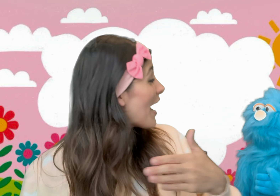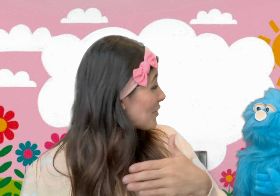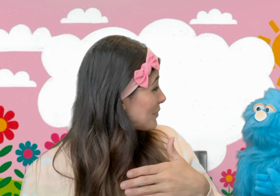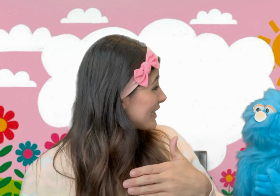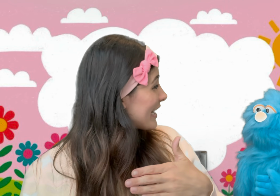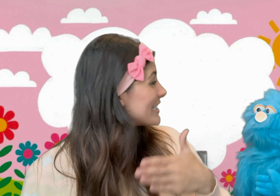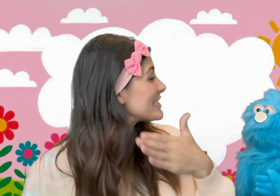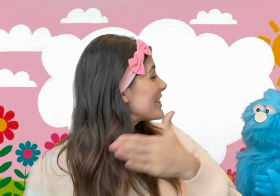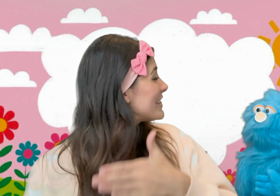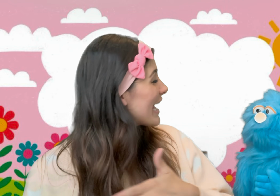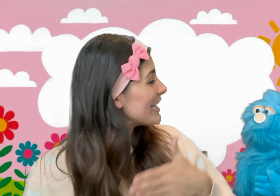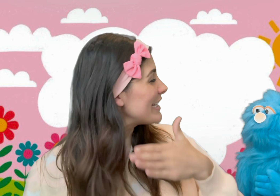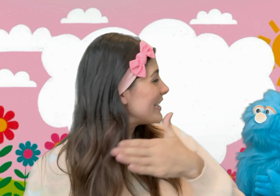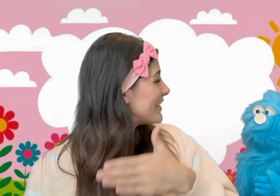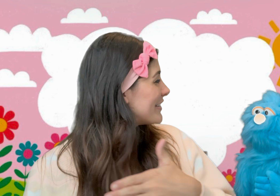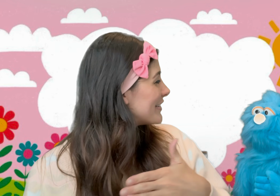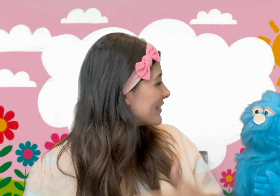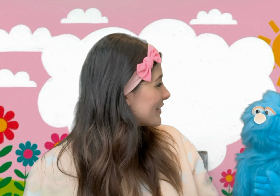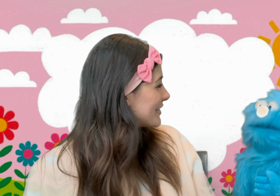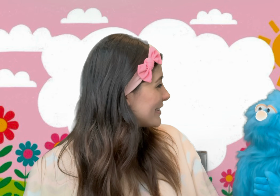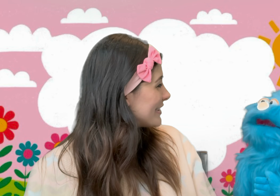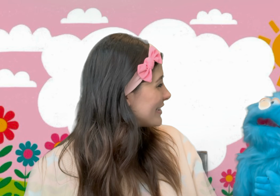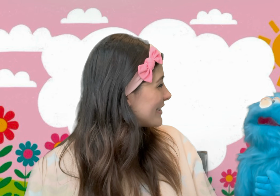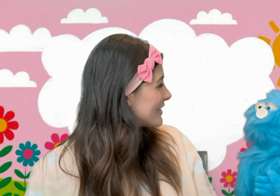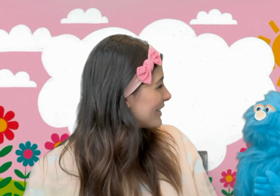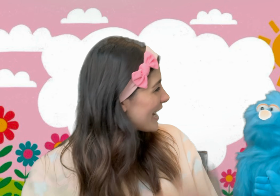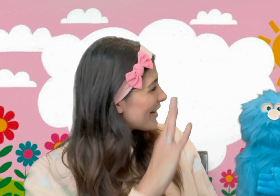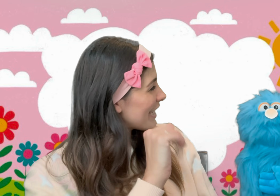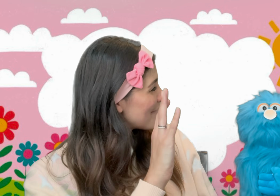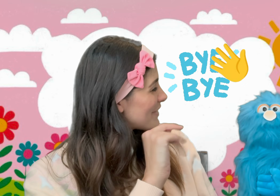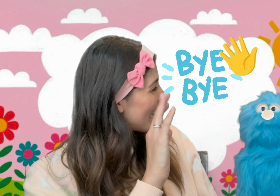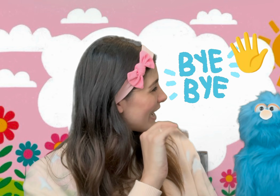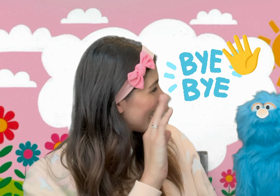helping us. Thank you. You're welcome. Okay, bye.